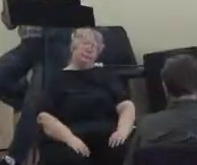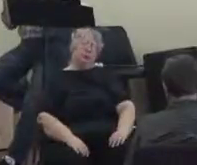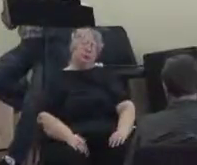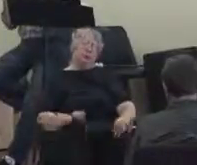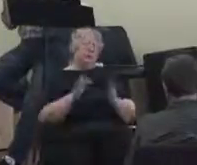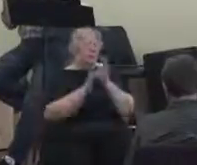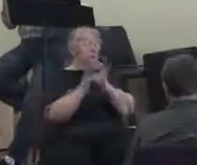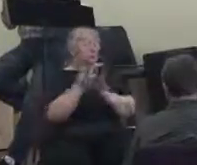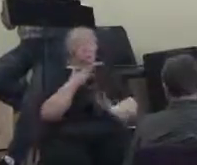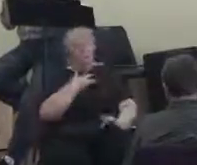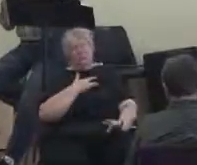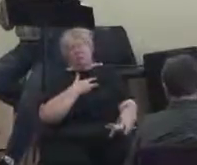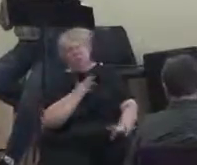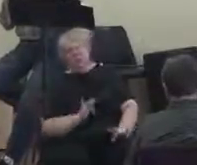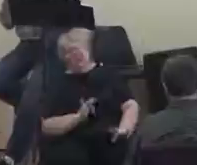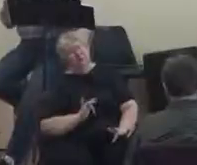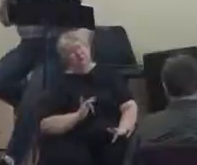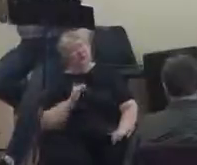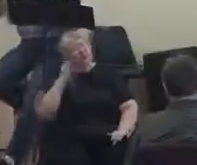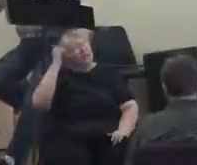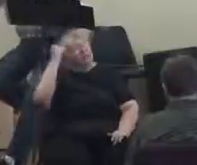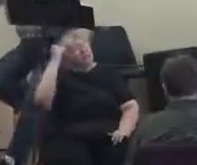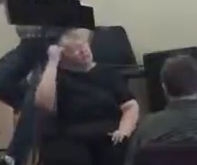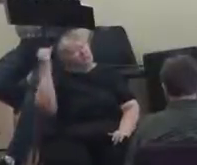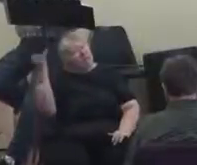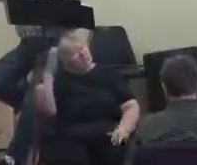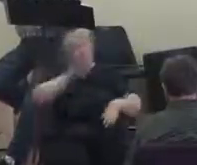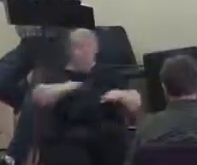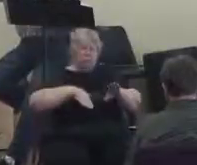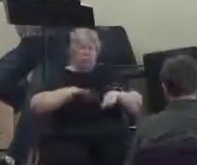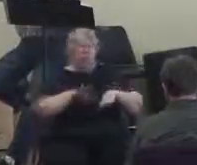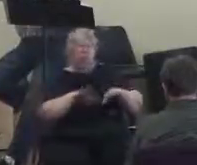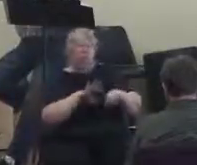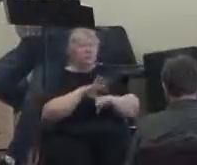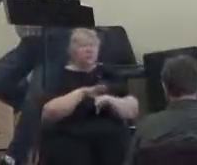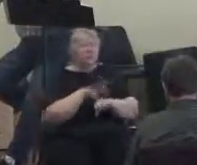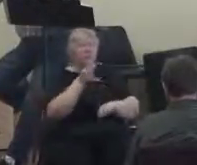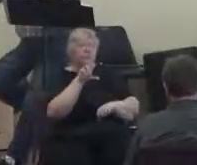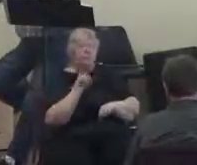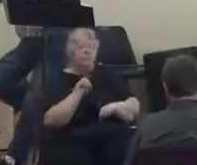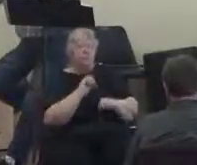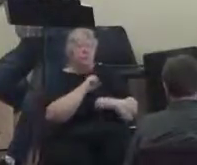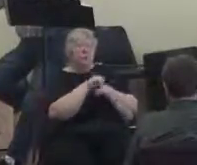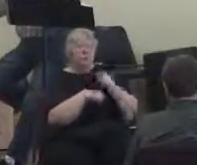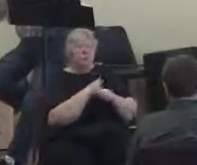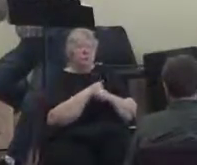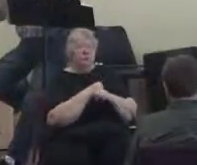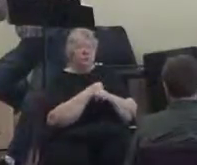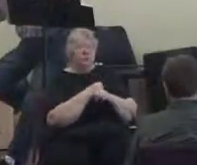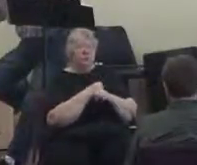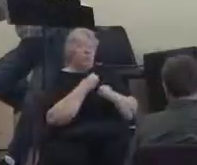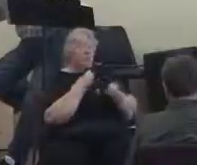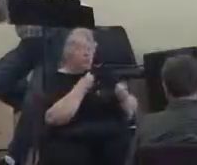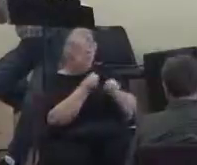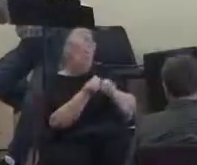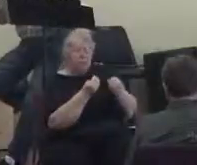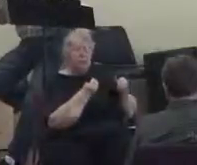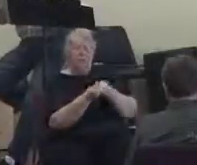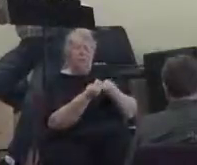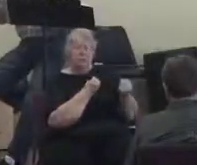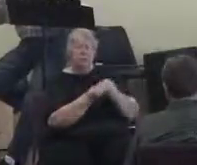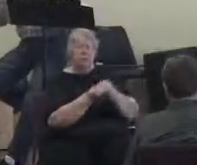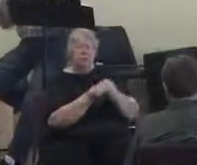Jesus. Can you imagine walking the earth for 30 years and then doing ministry for three, sowing into